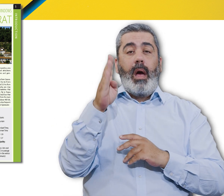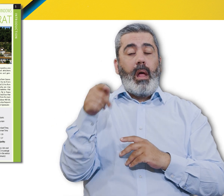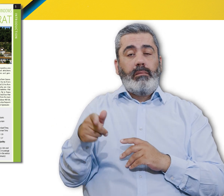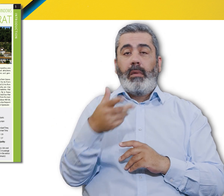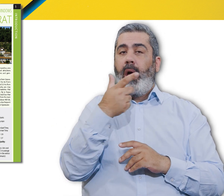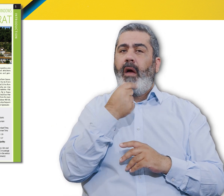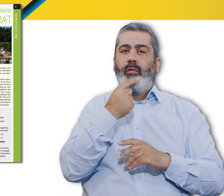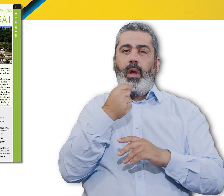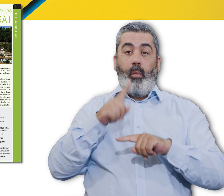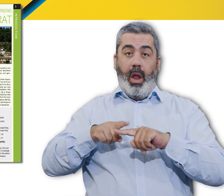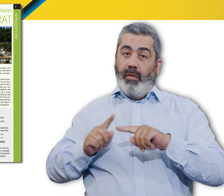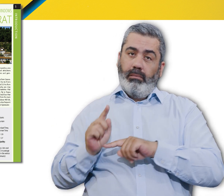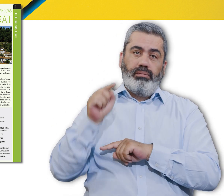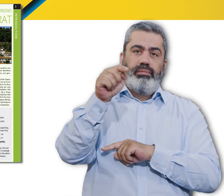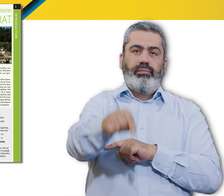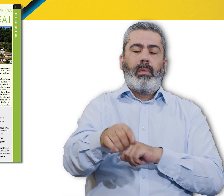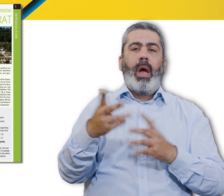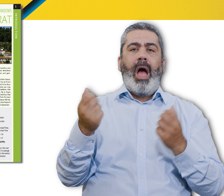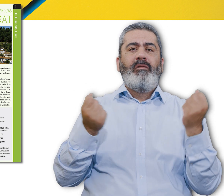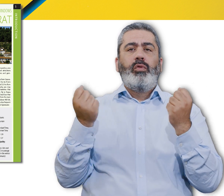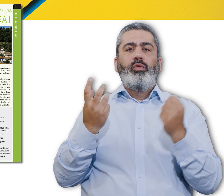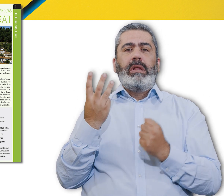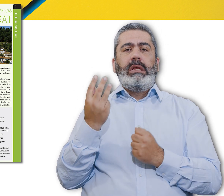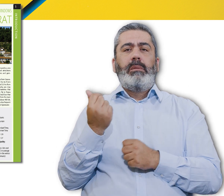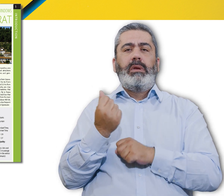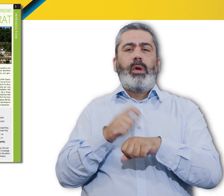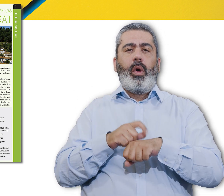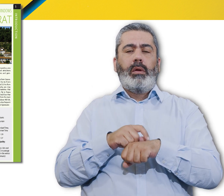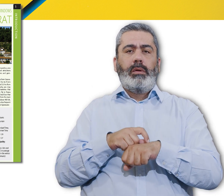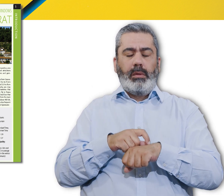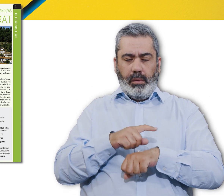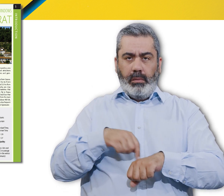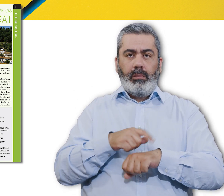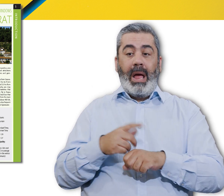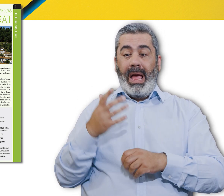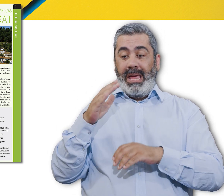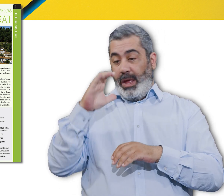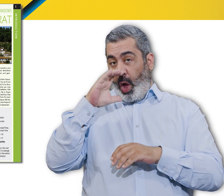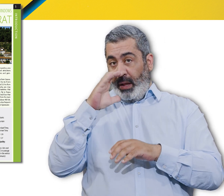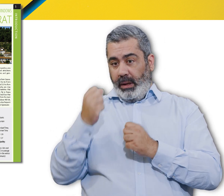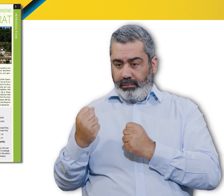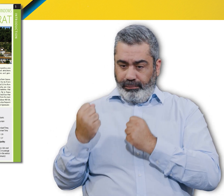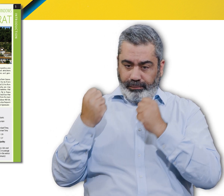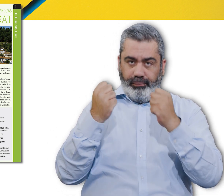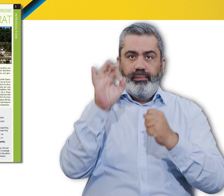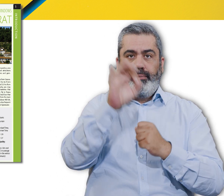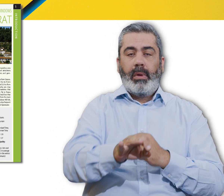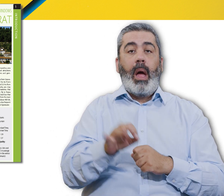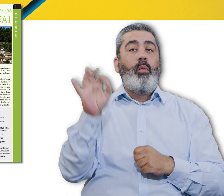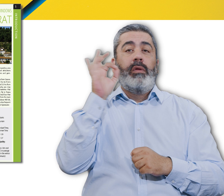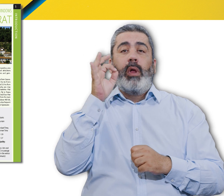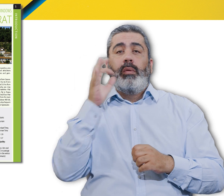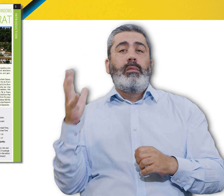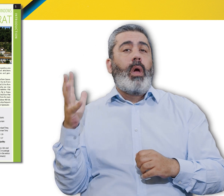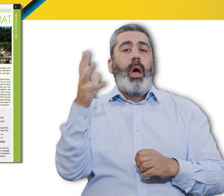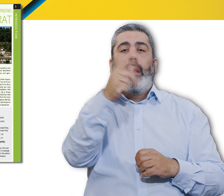It takes around 3.5 HRS by car, if you start from Ioannina, and 5.5 HRS from